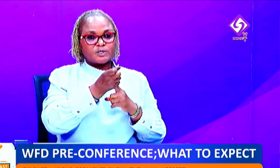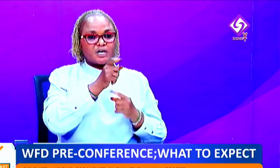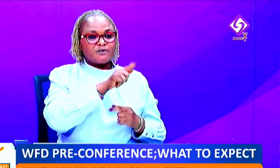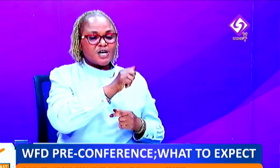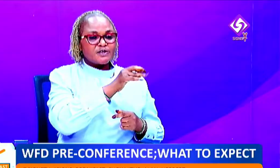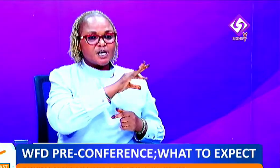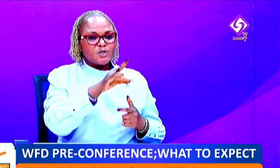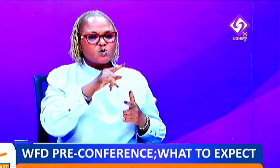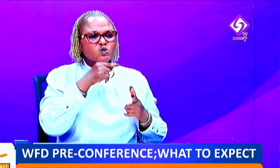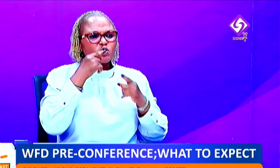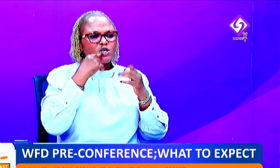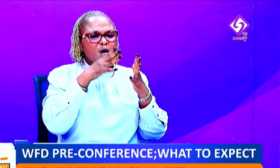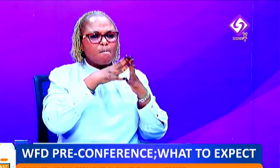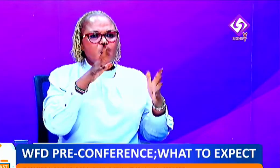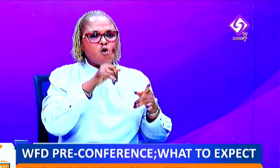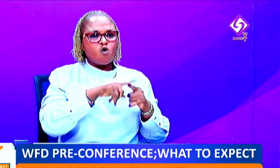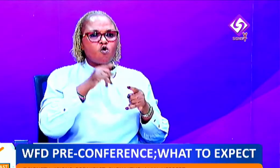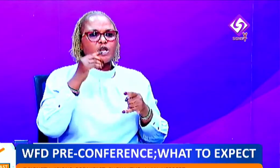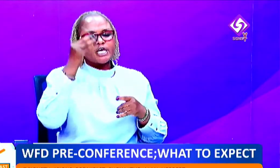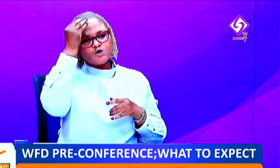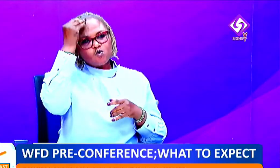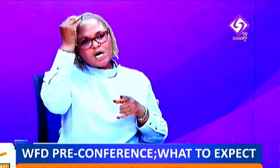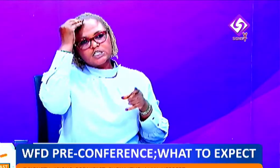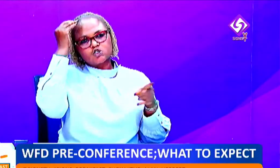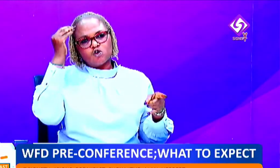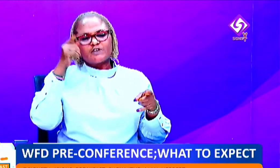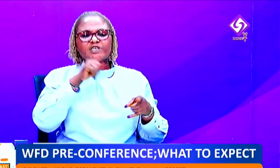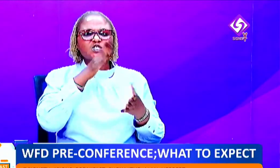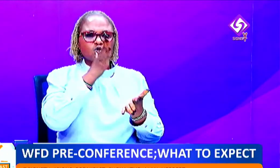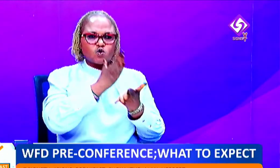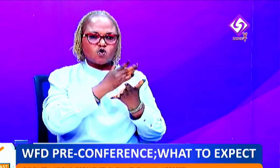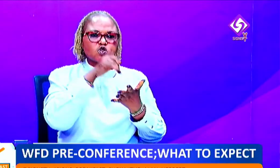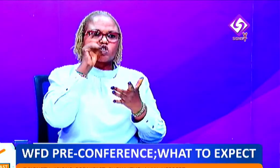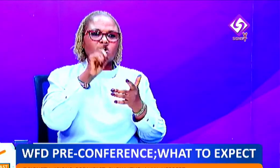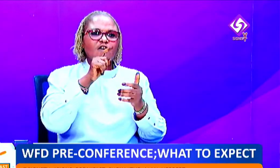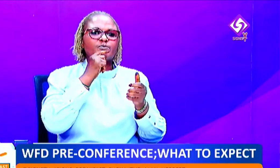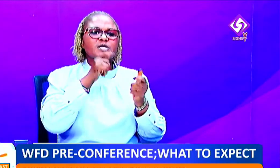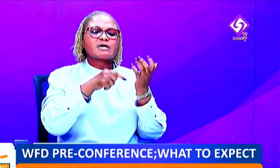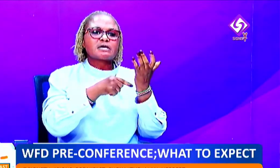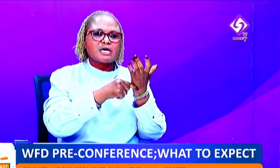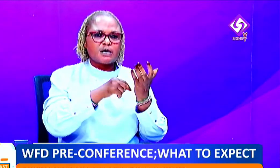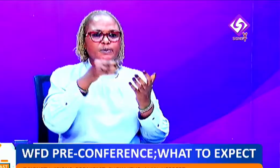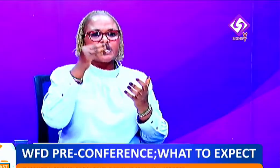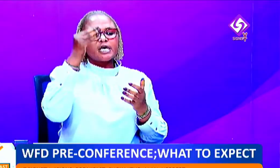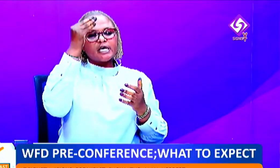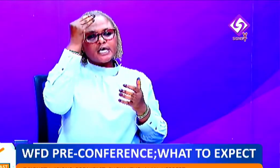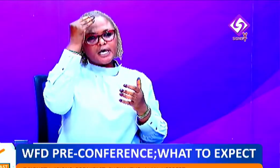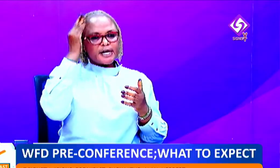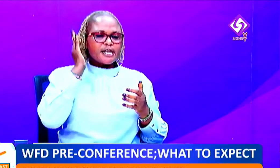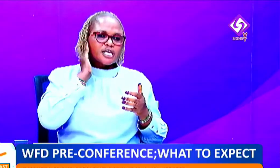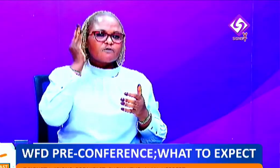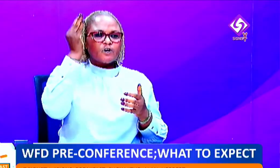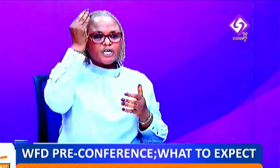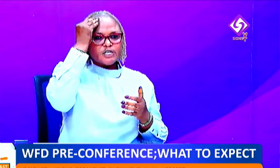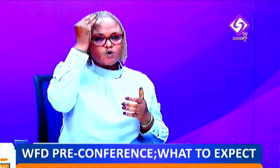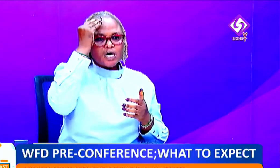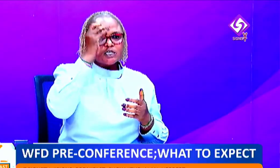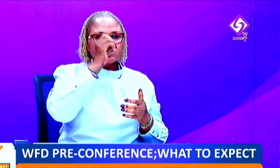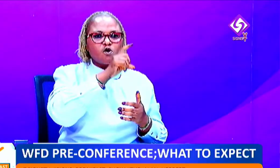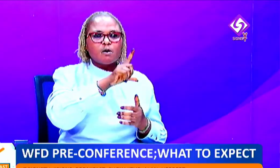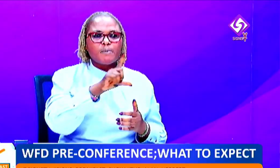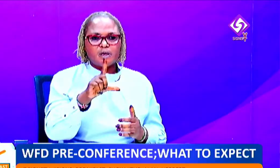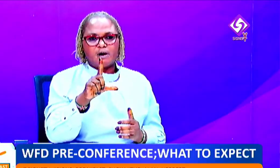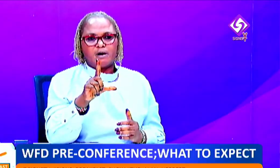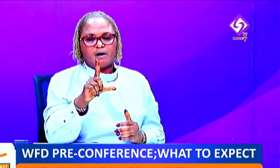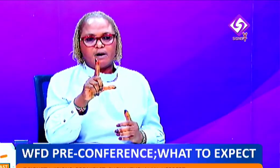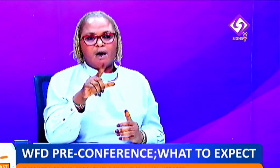was in the Senate. So there were some different areas. One bill was talking about mostly issues of education,